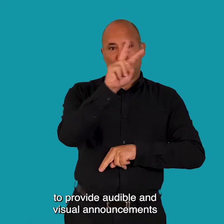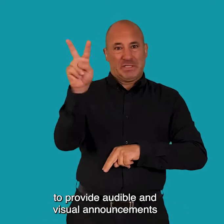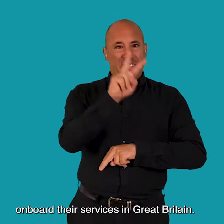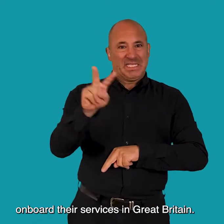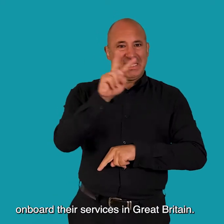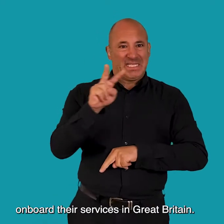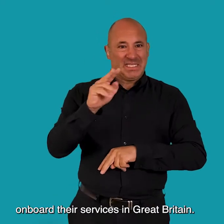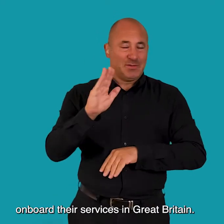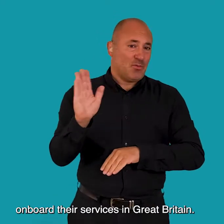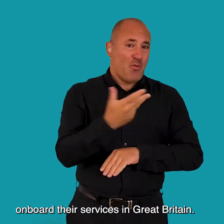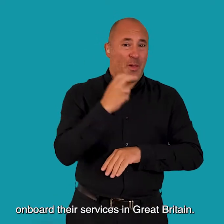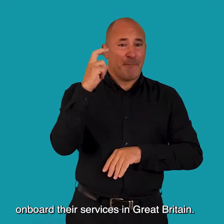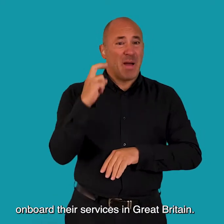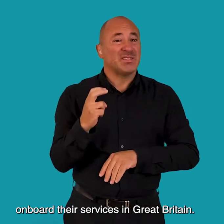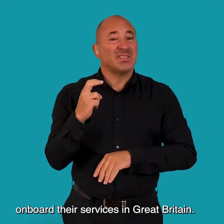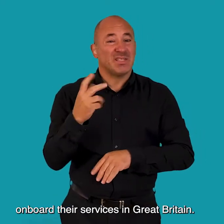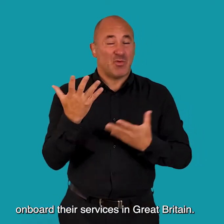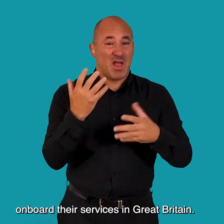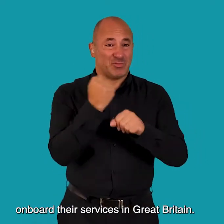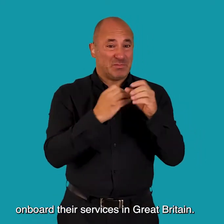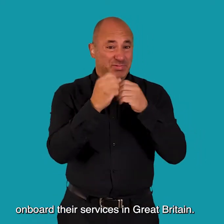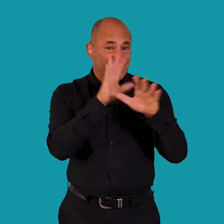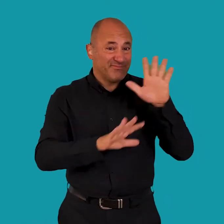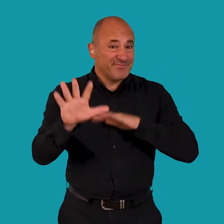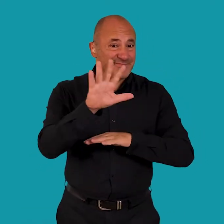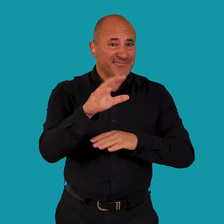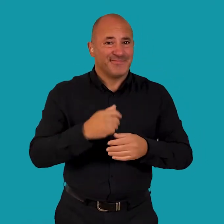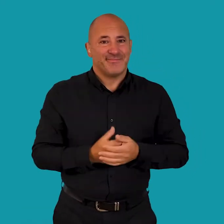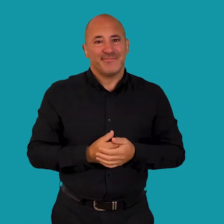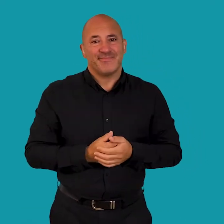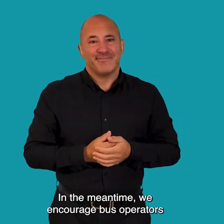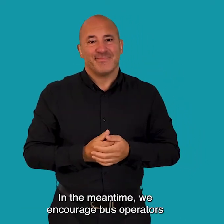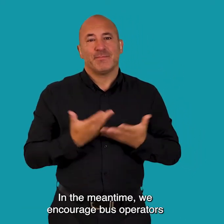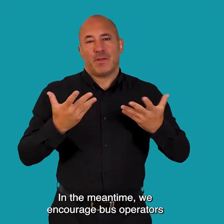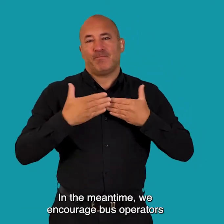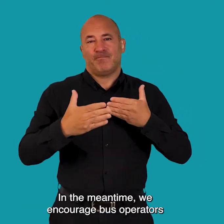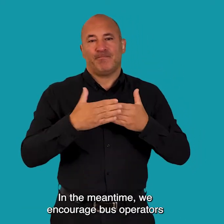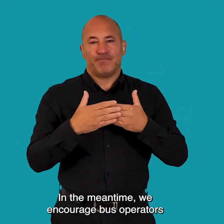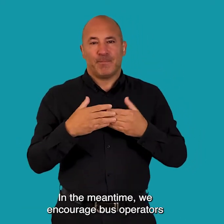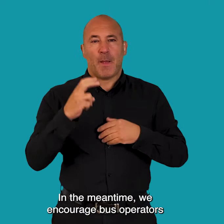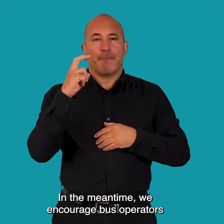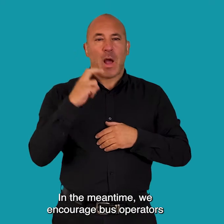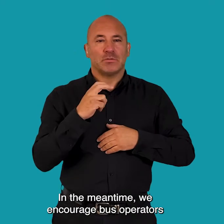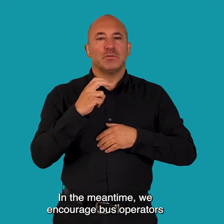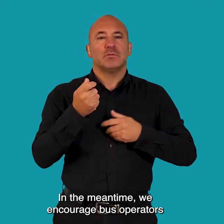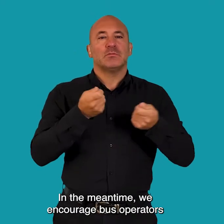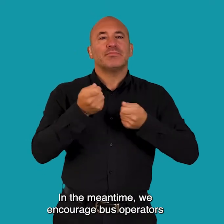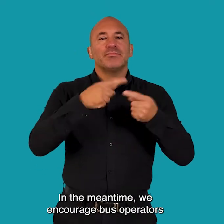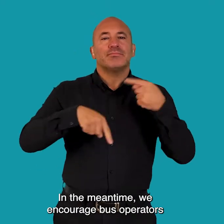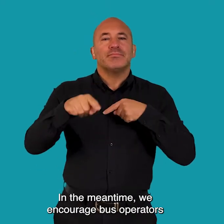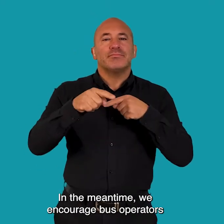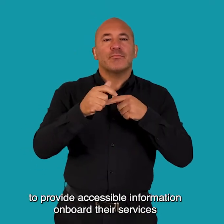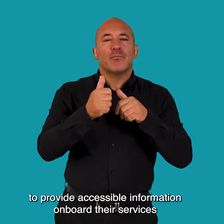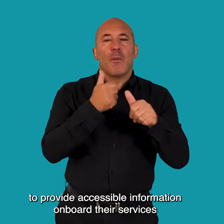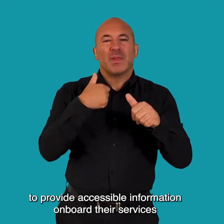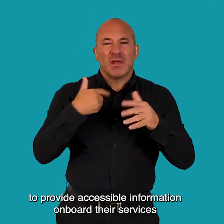on board their services in Great Britain. In the meantime, we encourage bus operators to provide